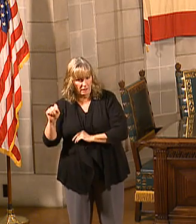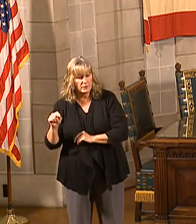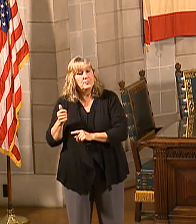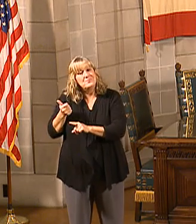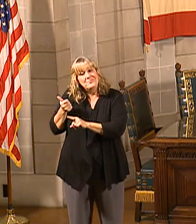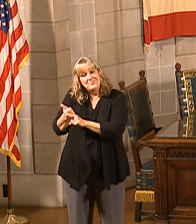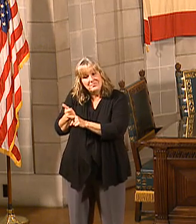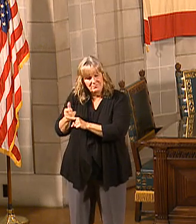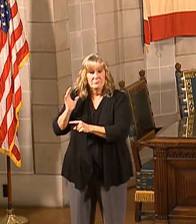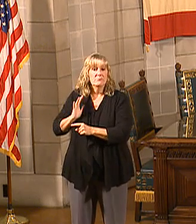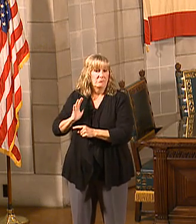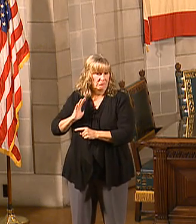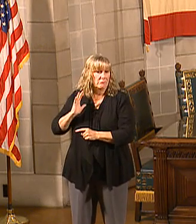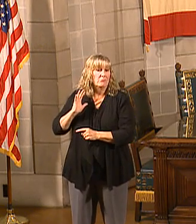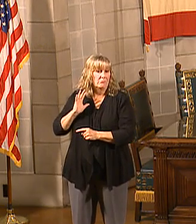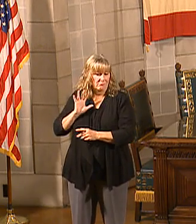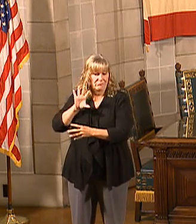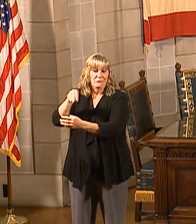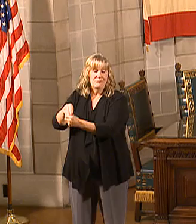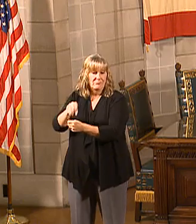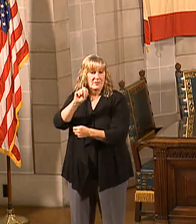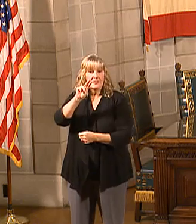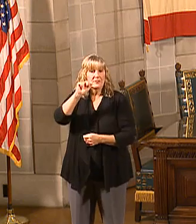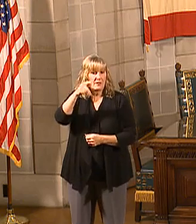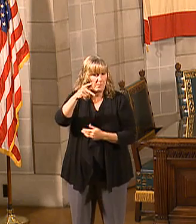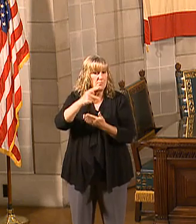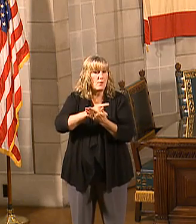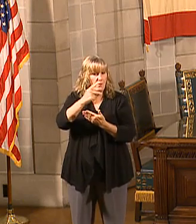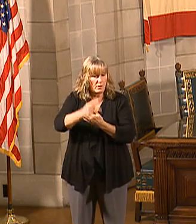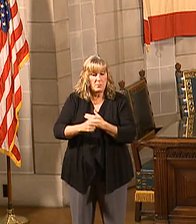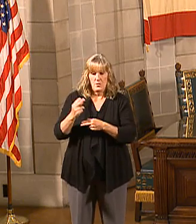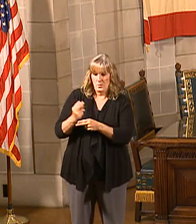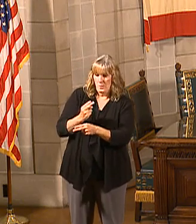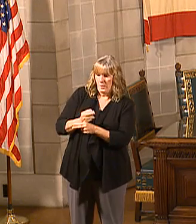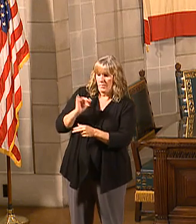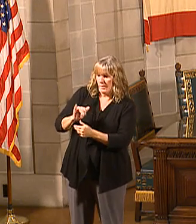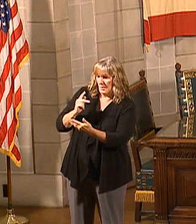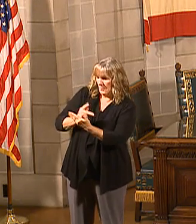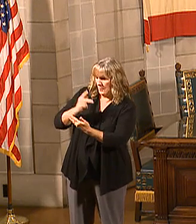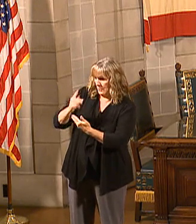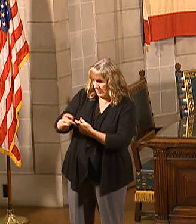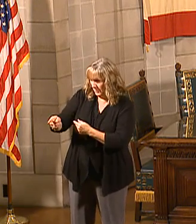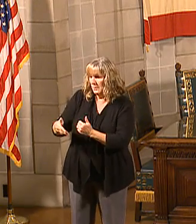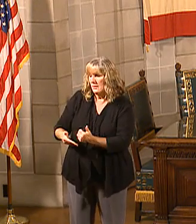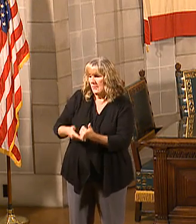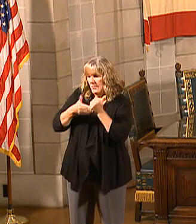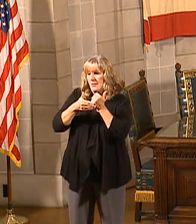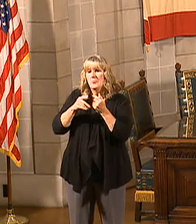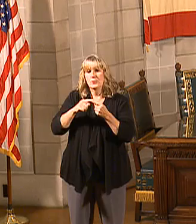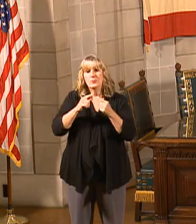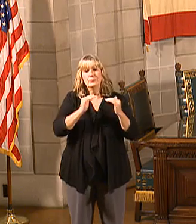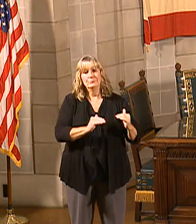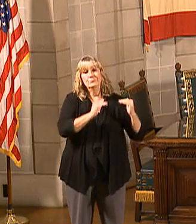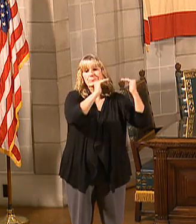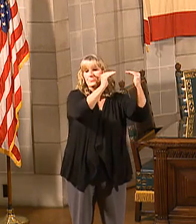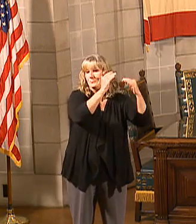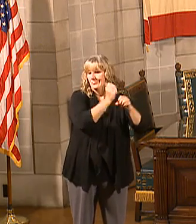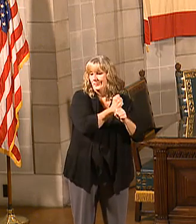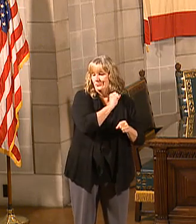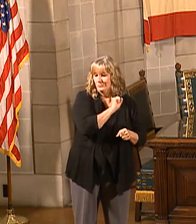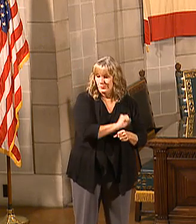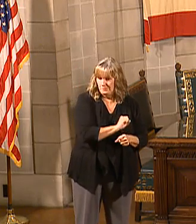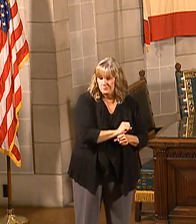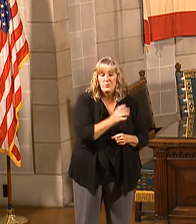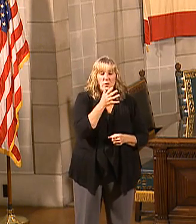on the SNAP program and had utilized our SNAP Next Step to be able to help get that next best job. I'm going to let her